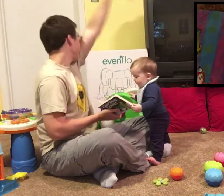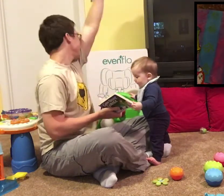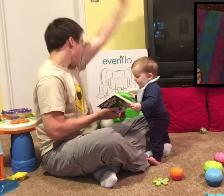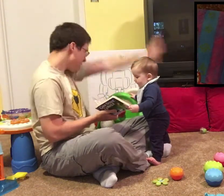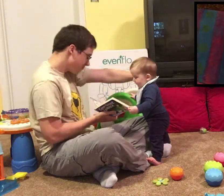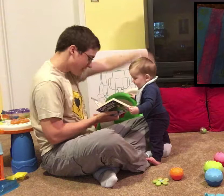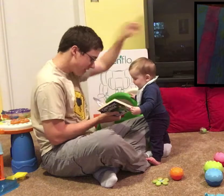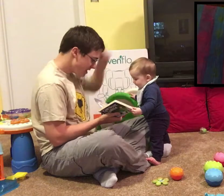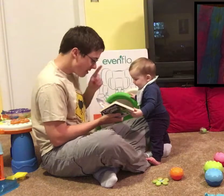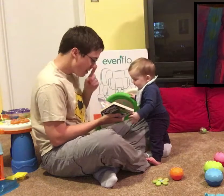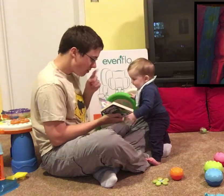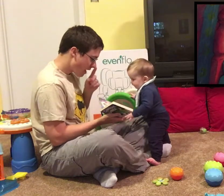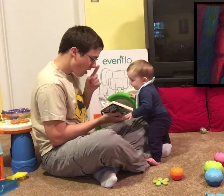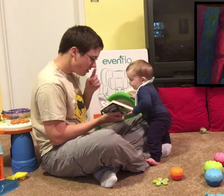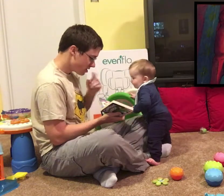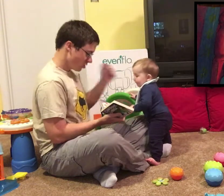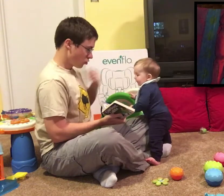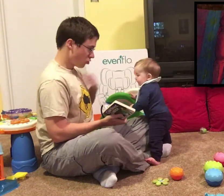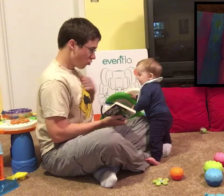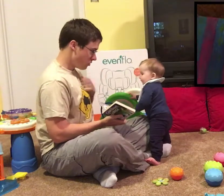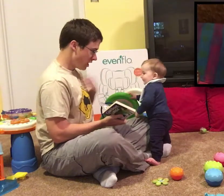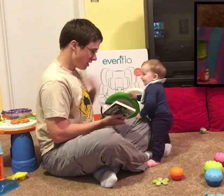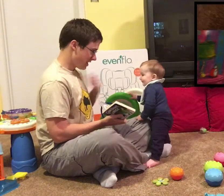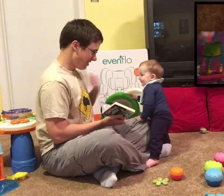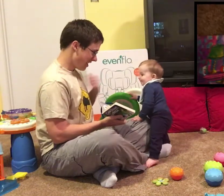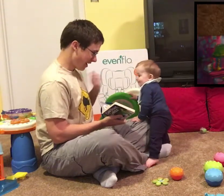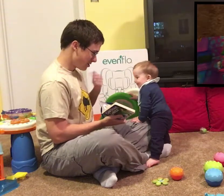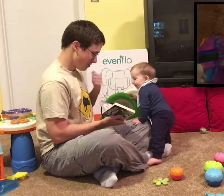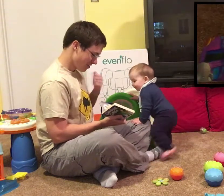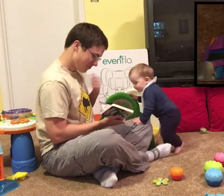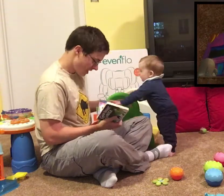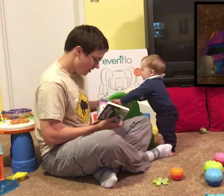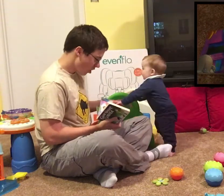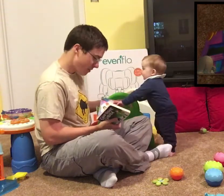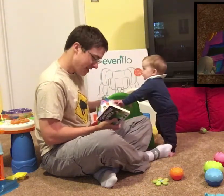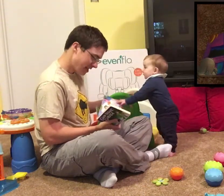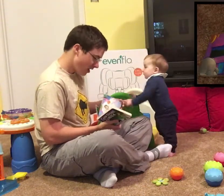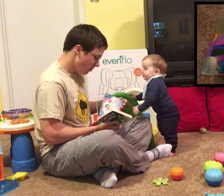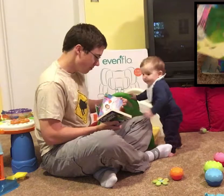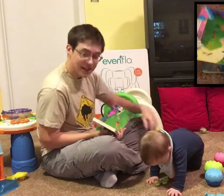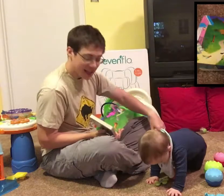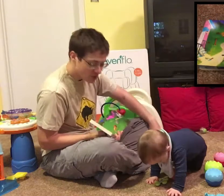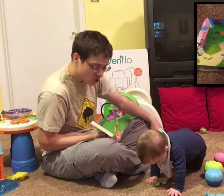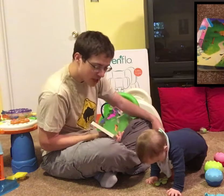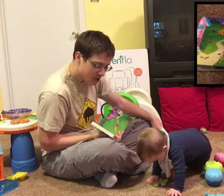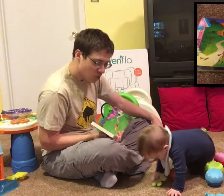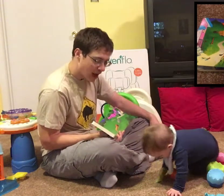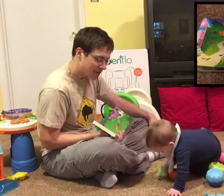Elefante, see the little mouse? Gorilla sitting right next to her? Yeah, the armadillo. And the zookeeper's wife is